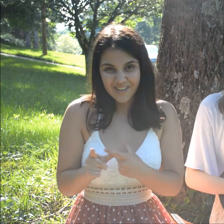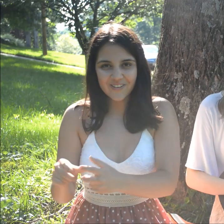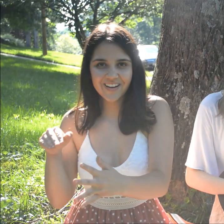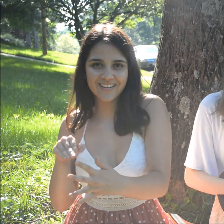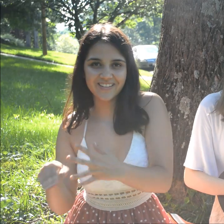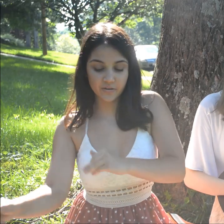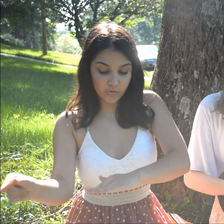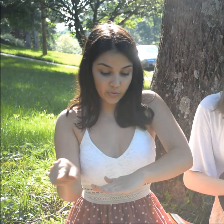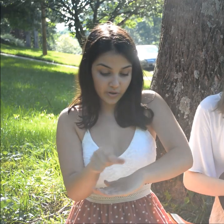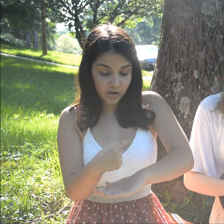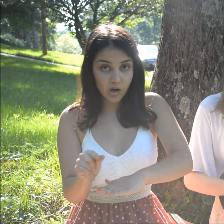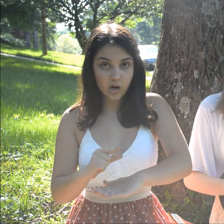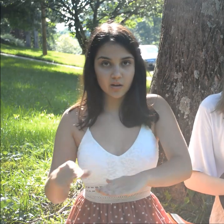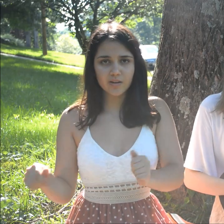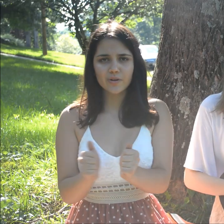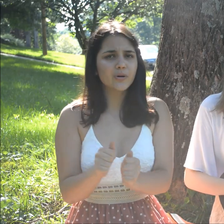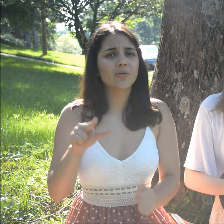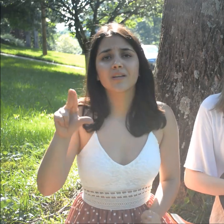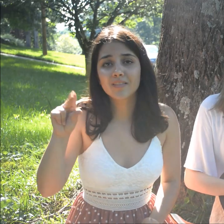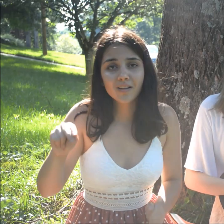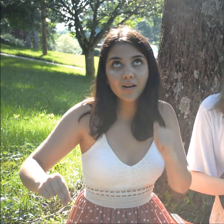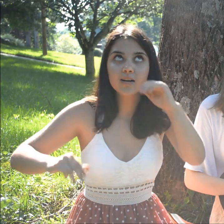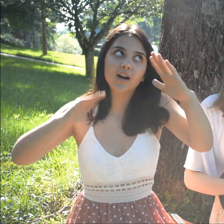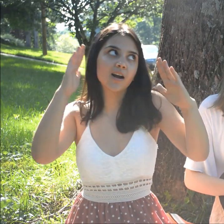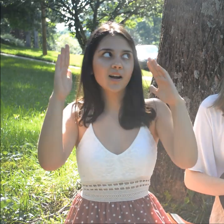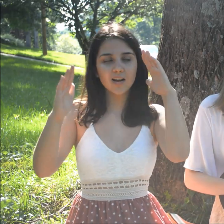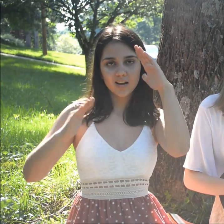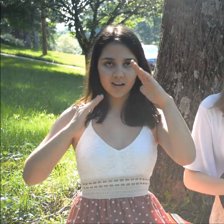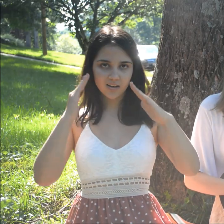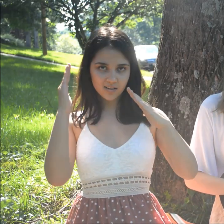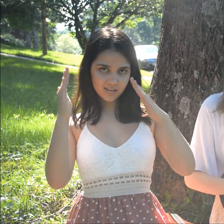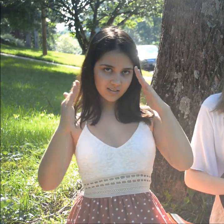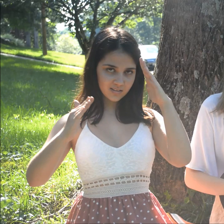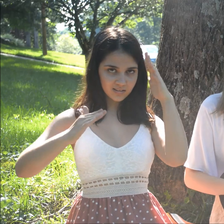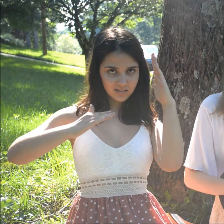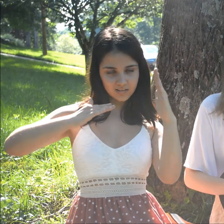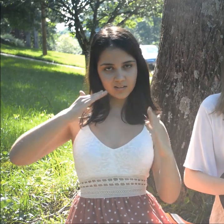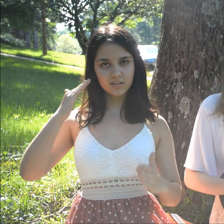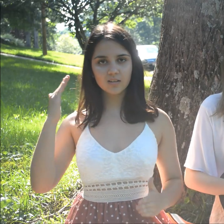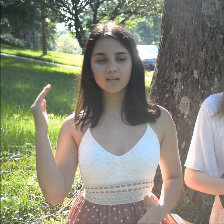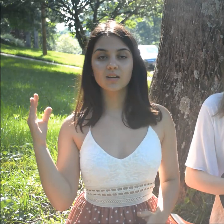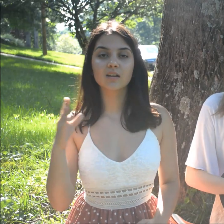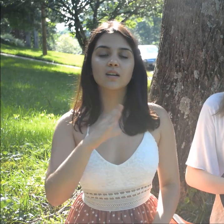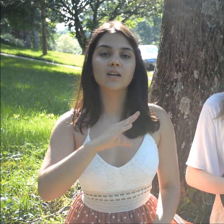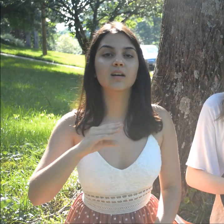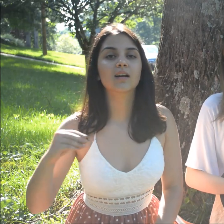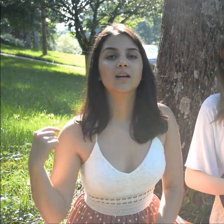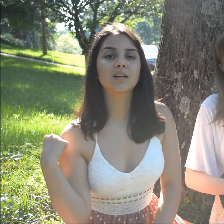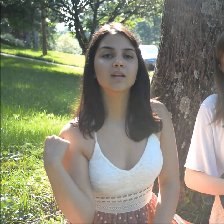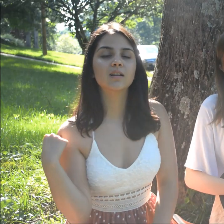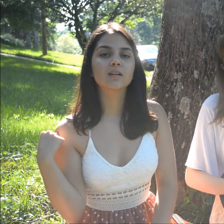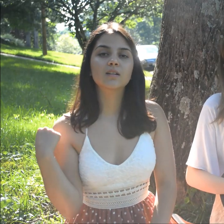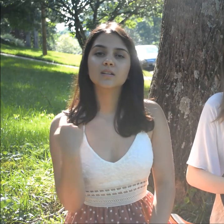running through the garden when nothing bothered us And we're still